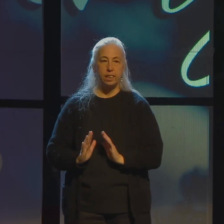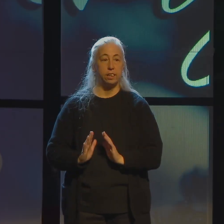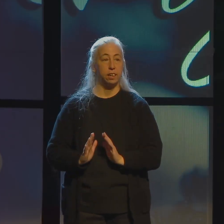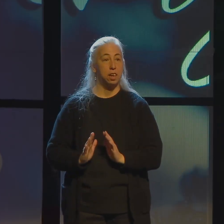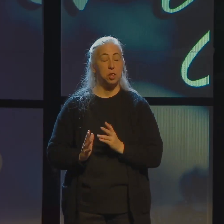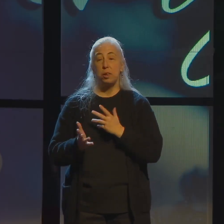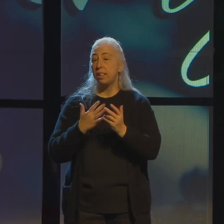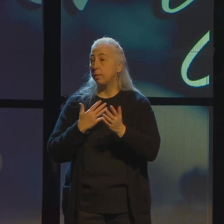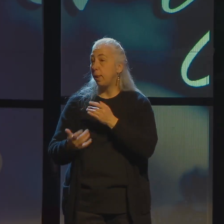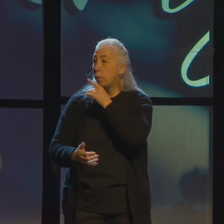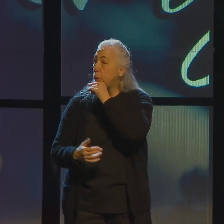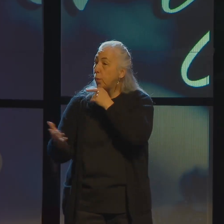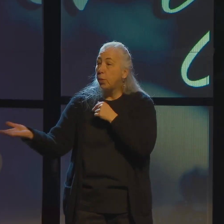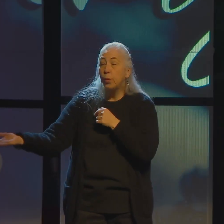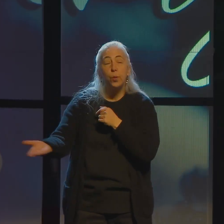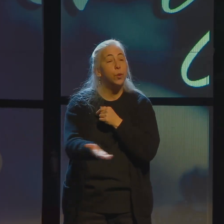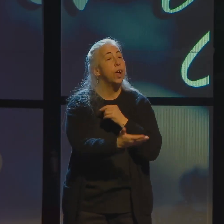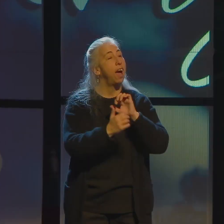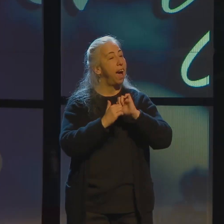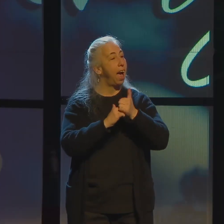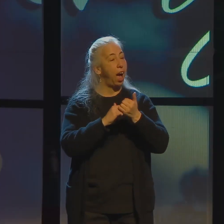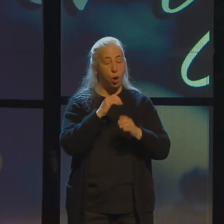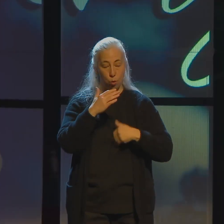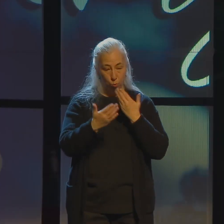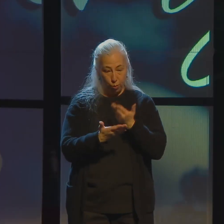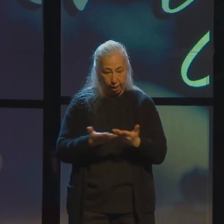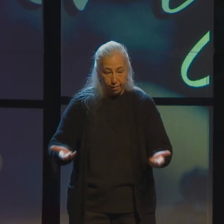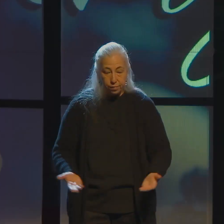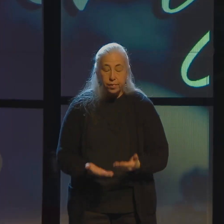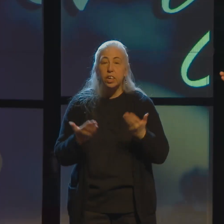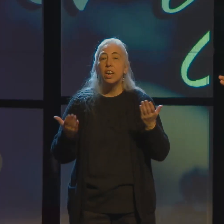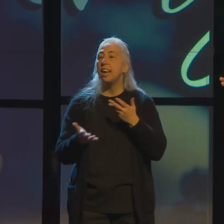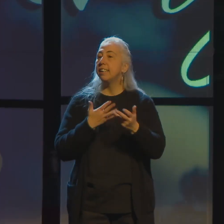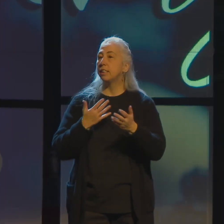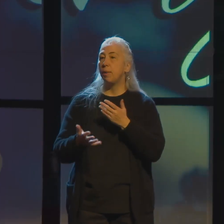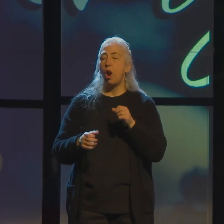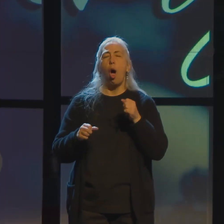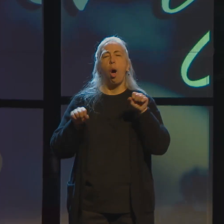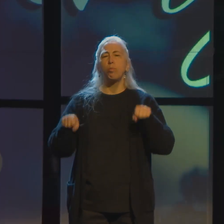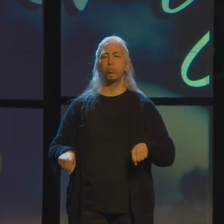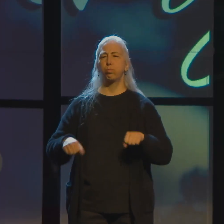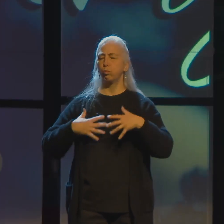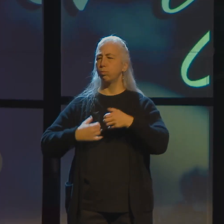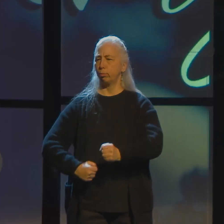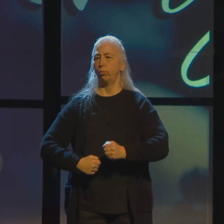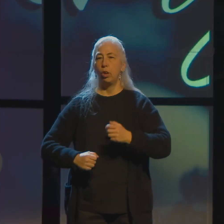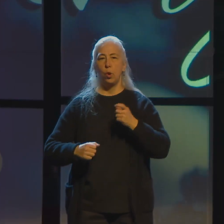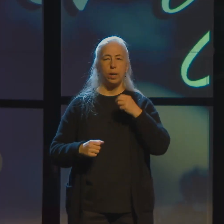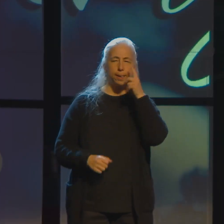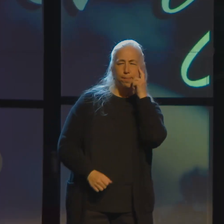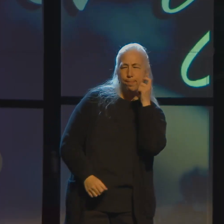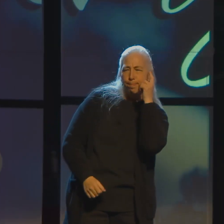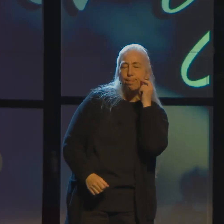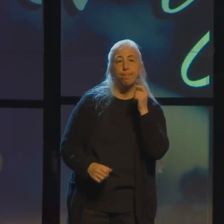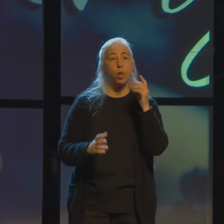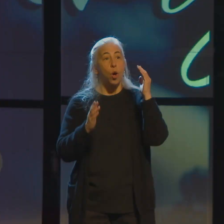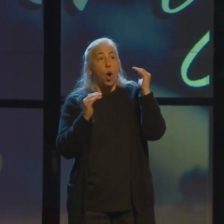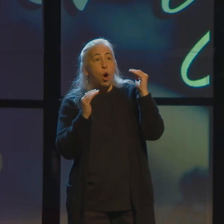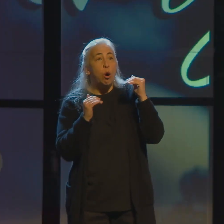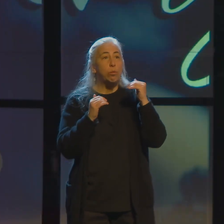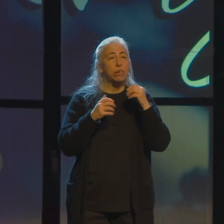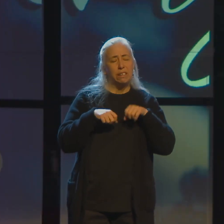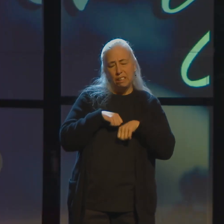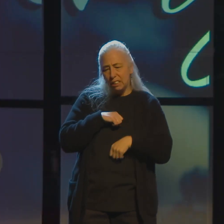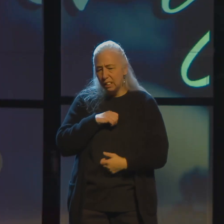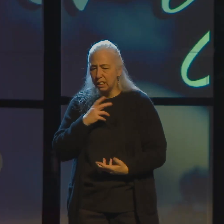are, however you've come into this space, whether you are certain of things, whether you're skeptical, filled with hope, or maybe you're